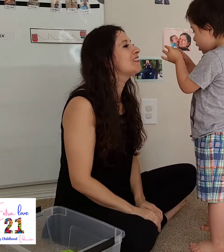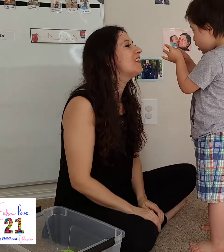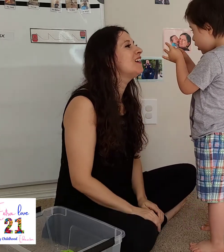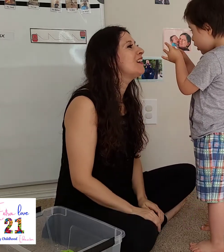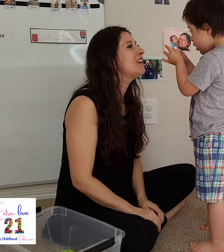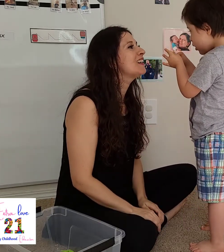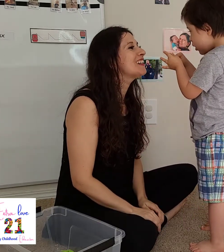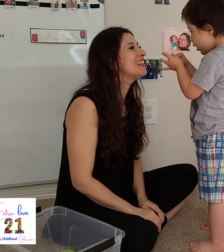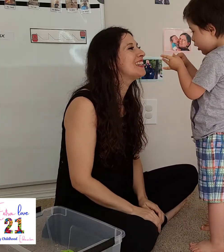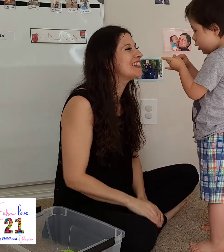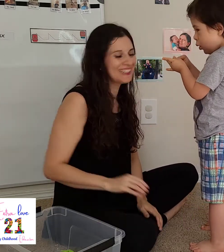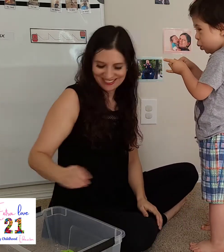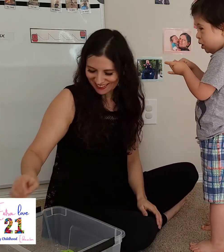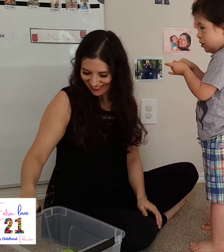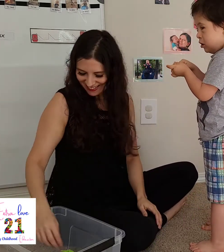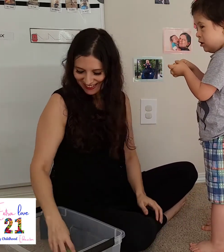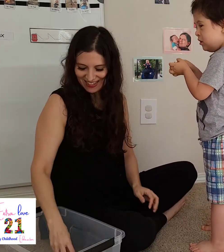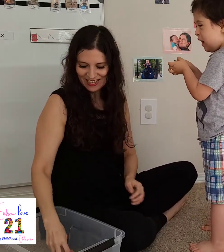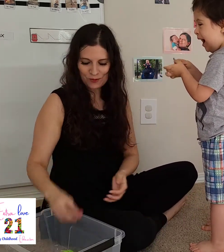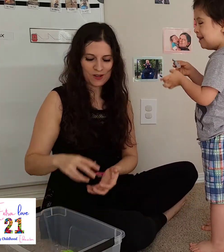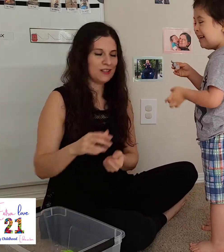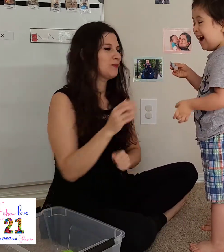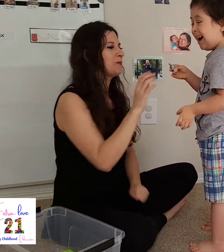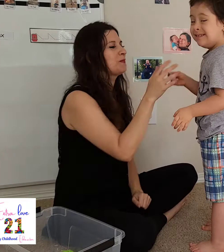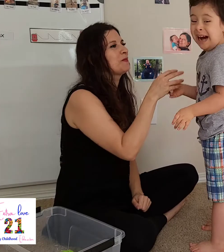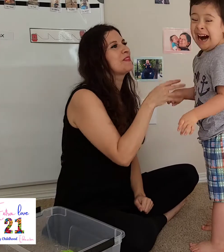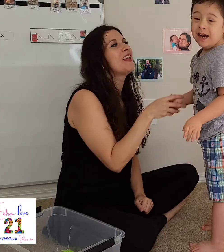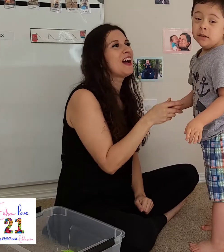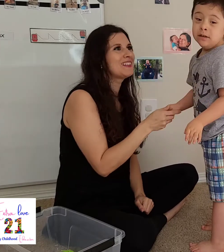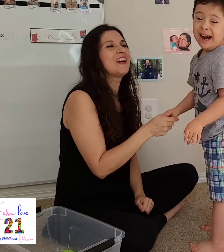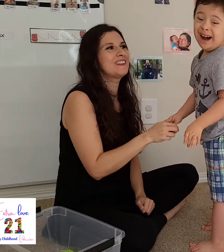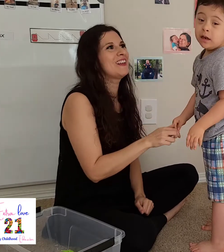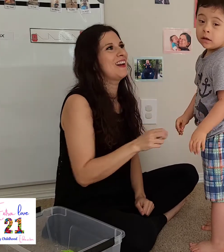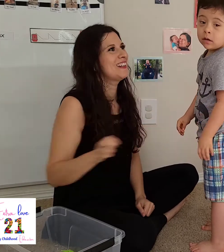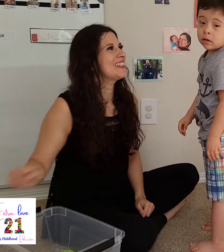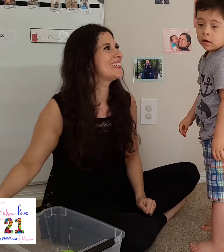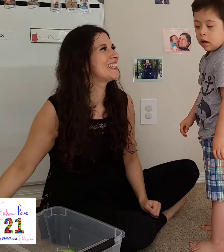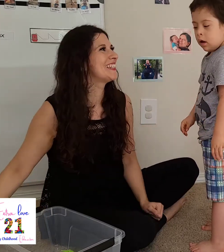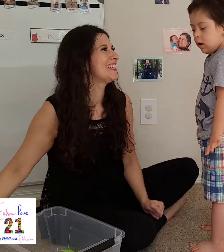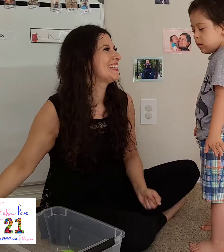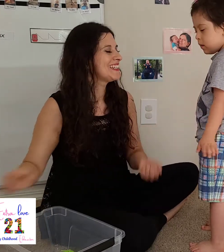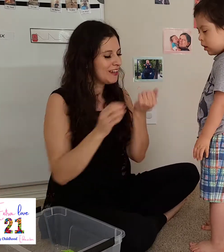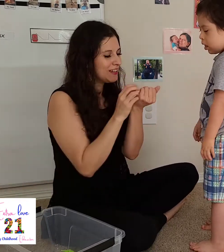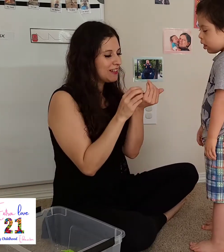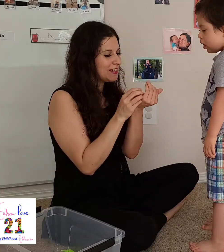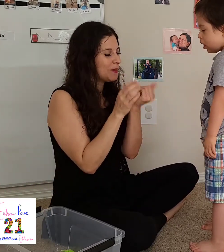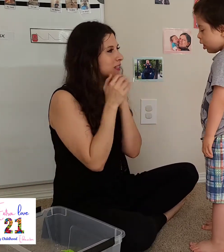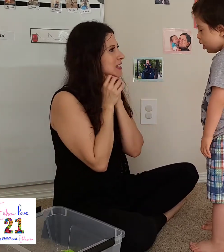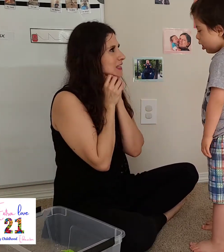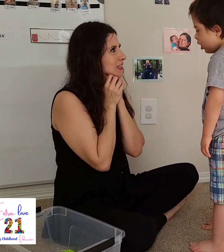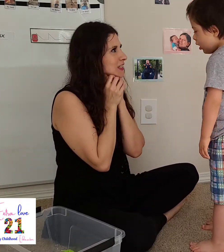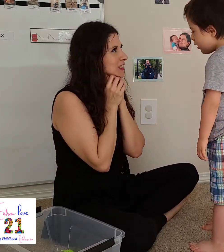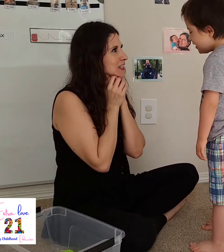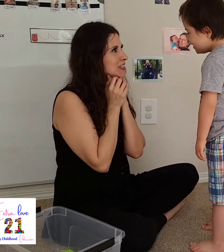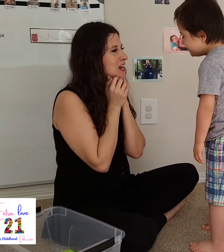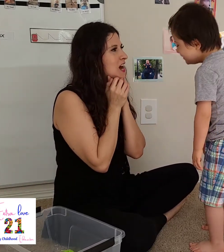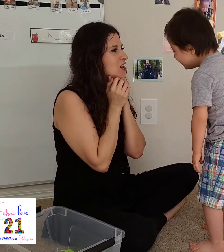duck. Next one. Duck. Duck. Duck. Duck. It's a